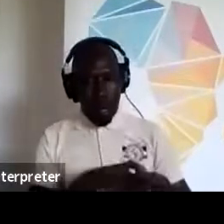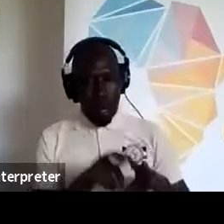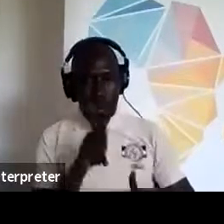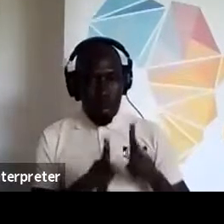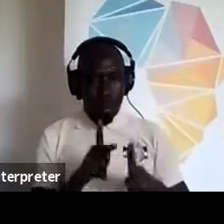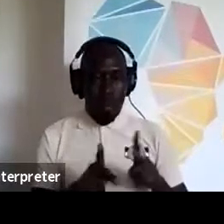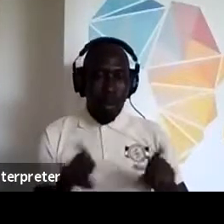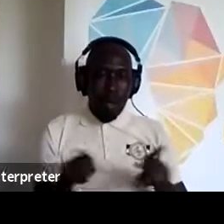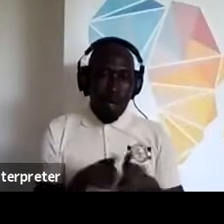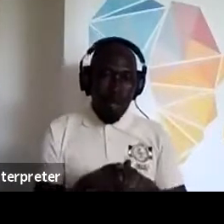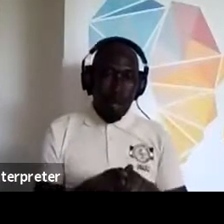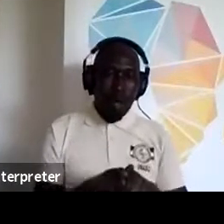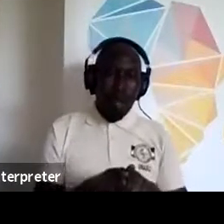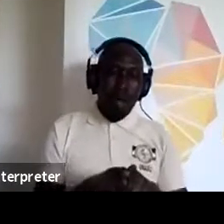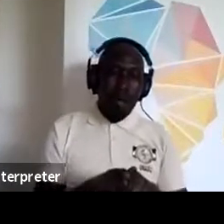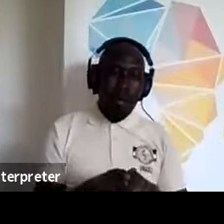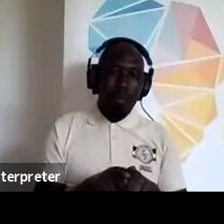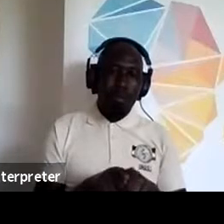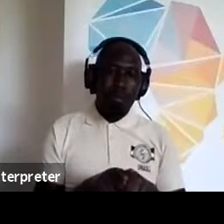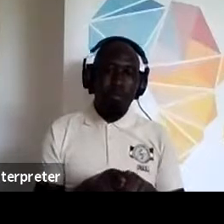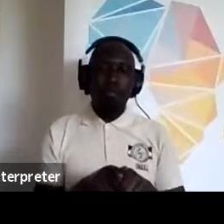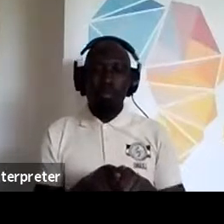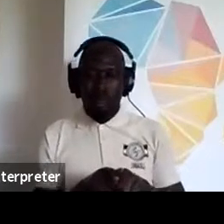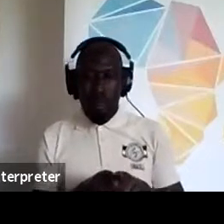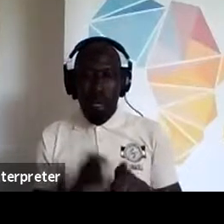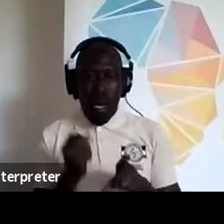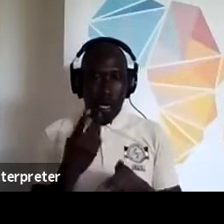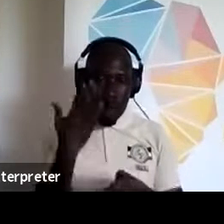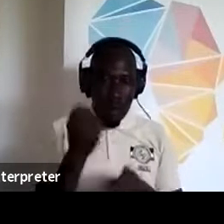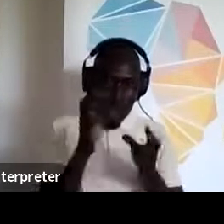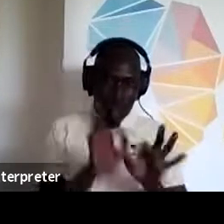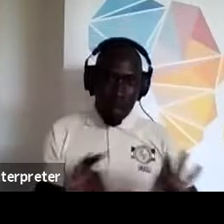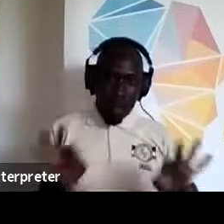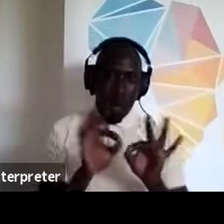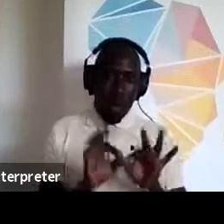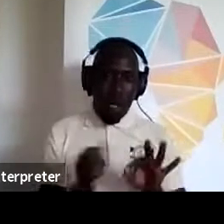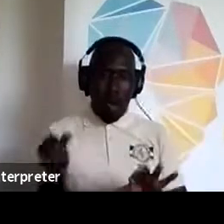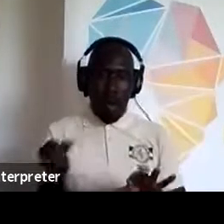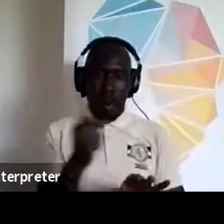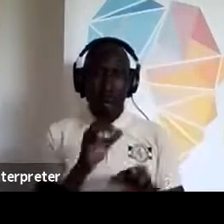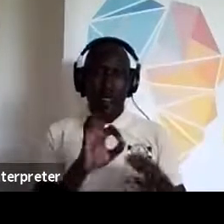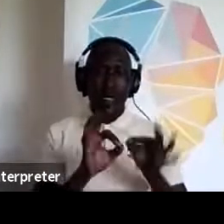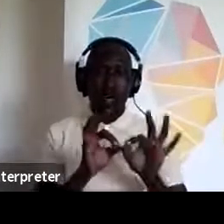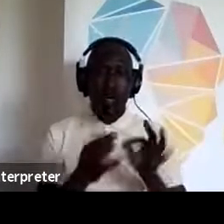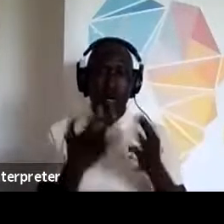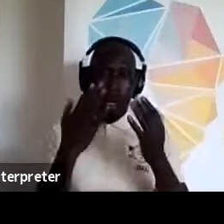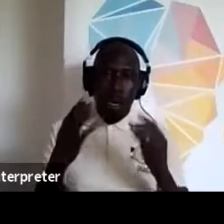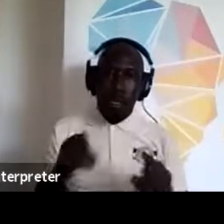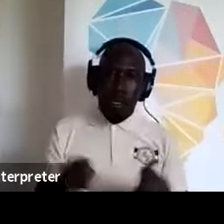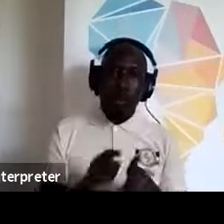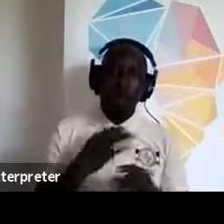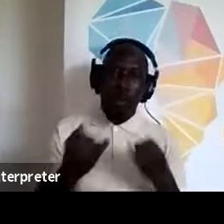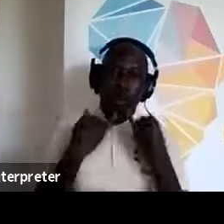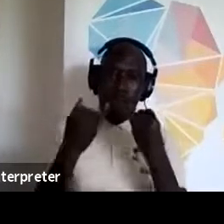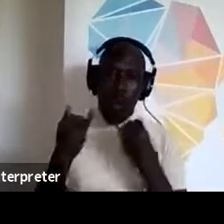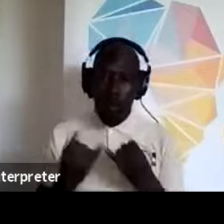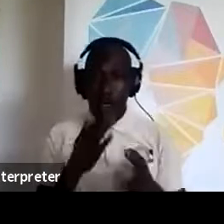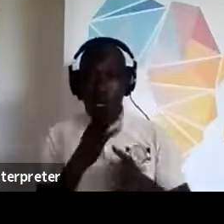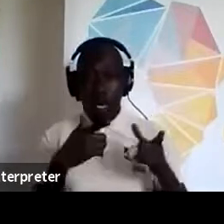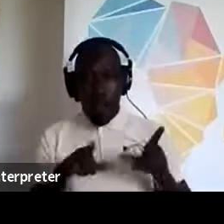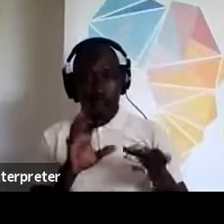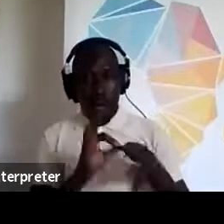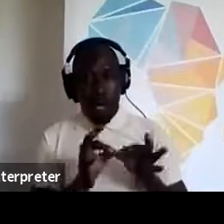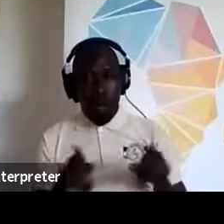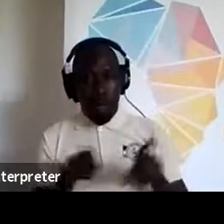need that service, they don't understand why is it important to have sign language interpreters. And I want to inform you that sign language interpreters